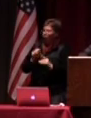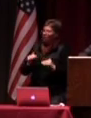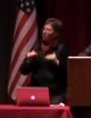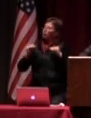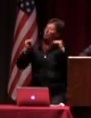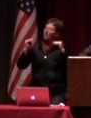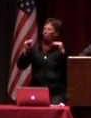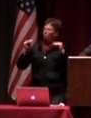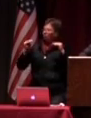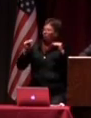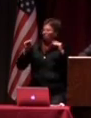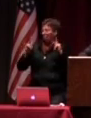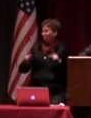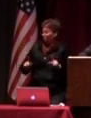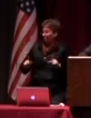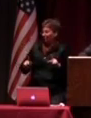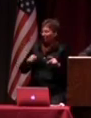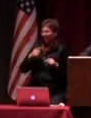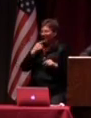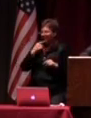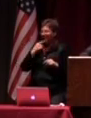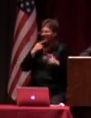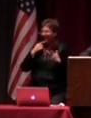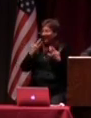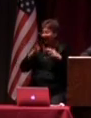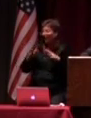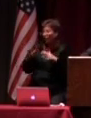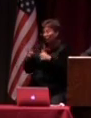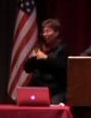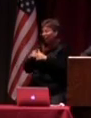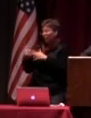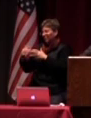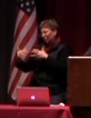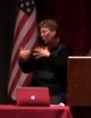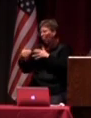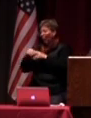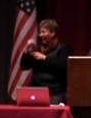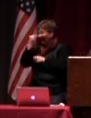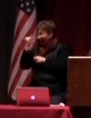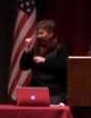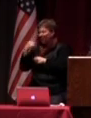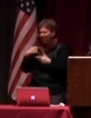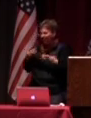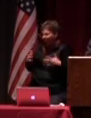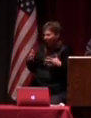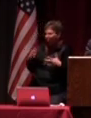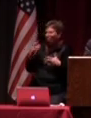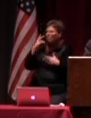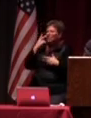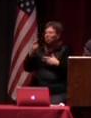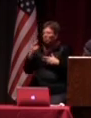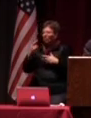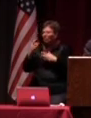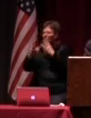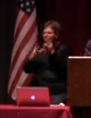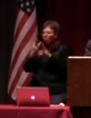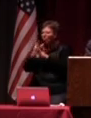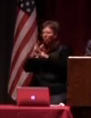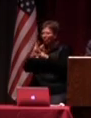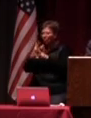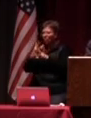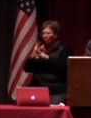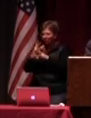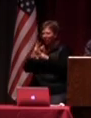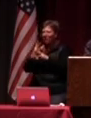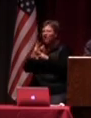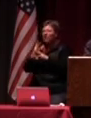his entourage that after the first triumphant campaign that he had fought in Italy, I'm quoting, "I already saw the world flee before me as if I had